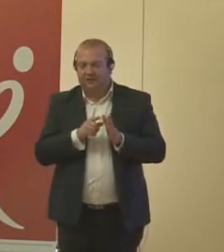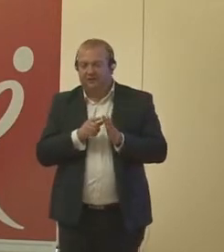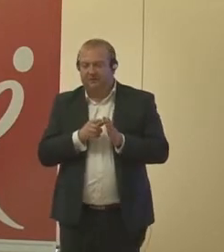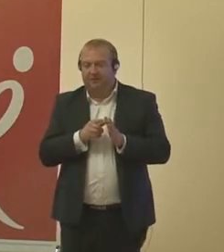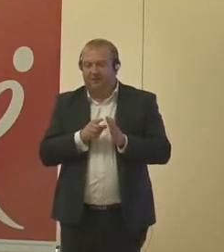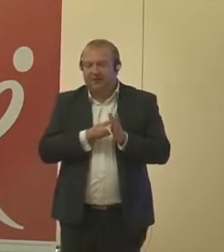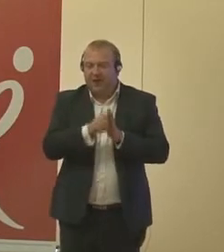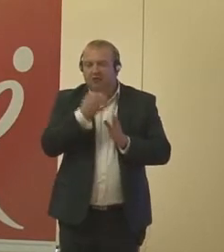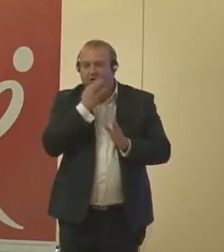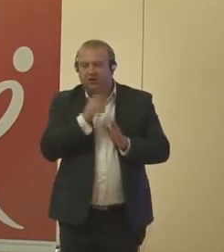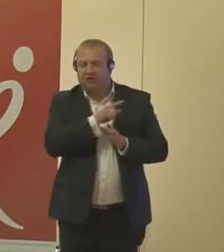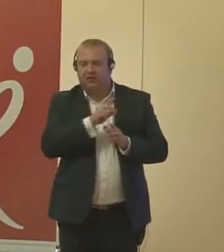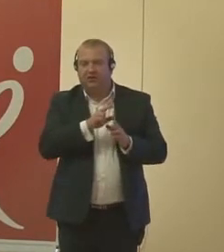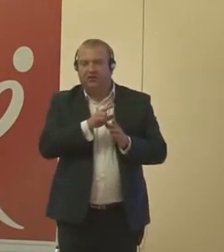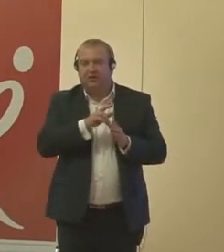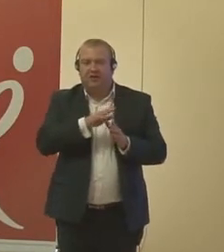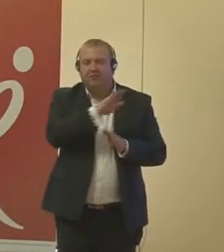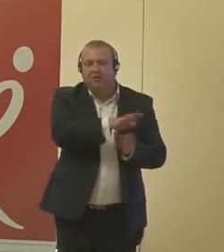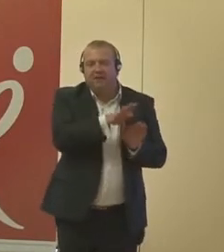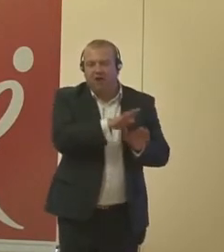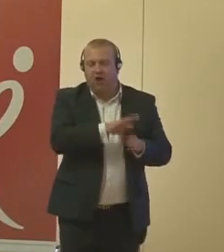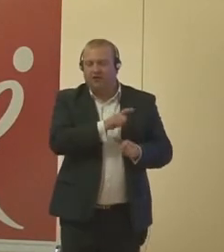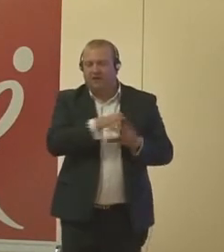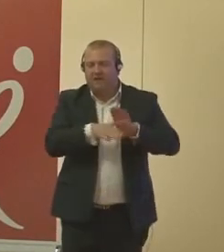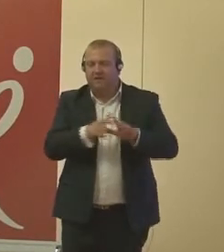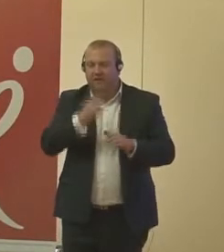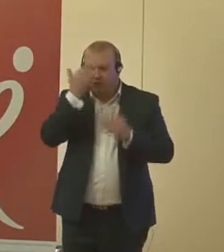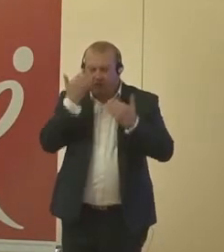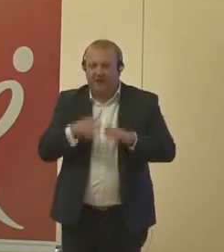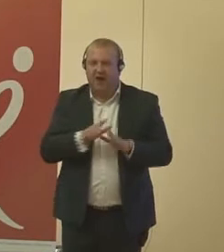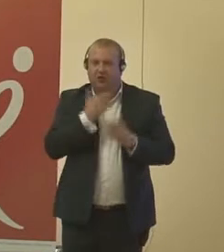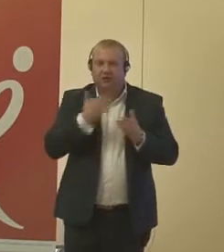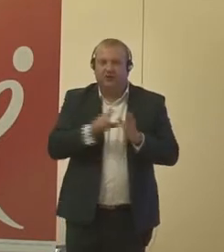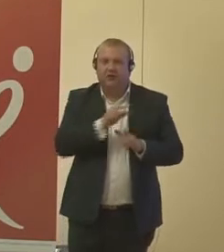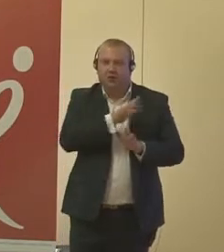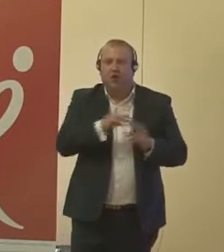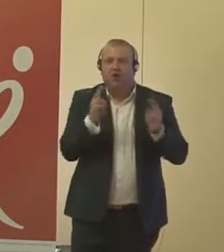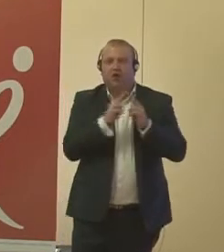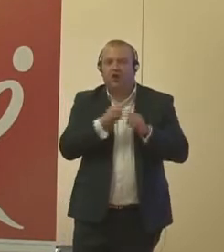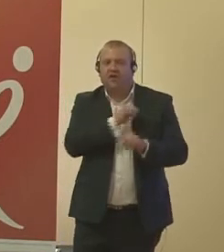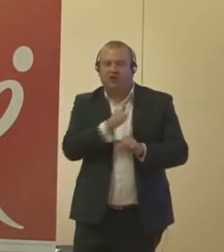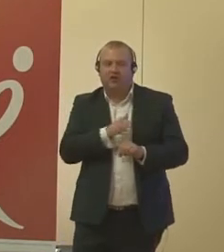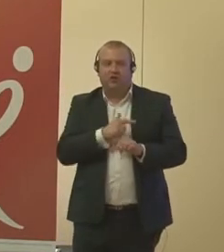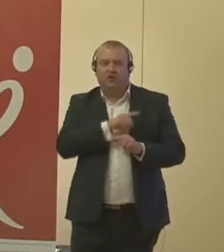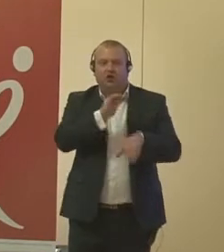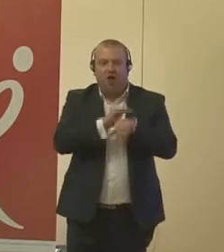cancer treatment. And you can see in the background the technology that he uses.